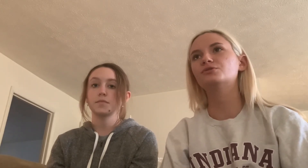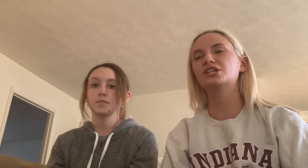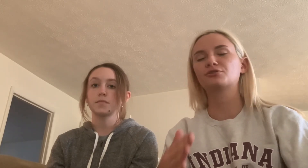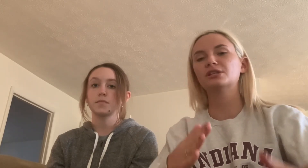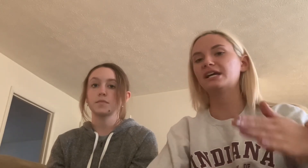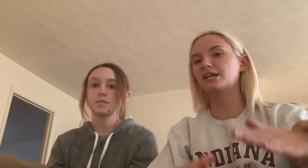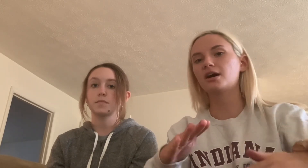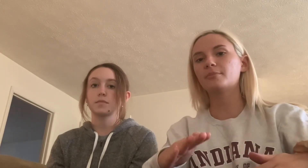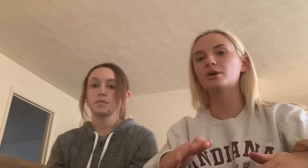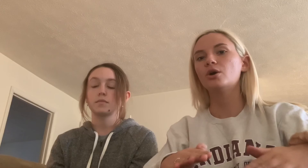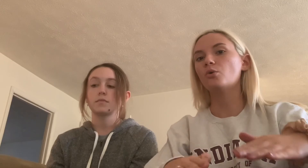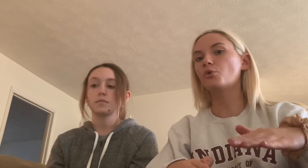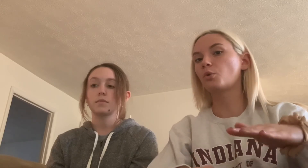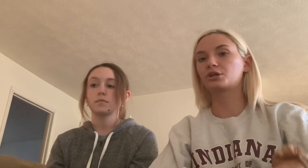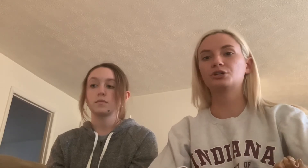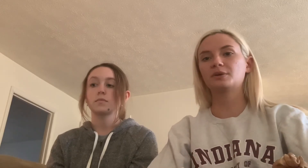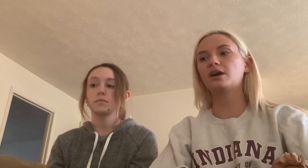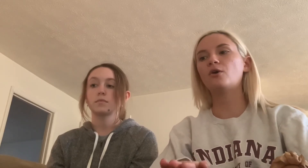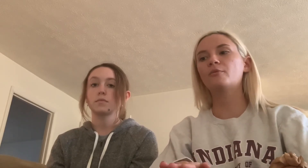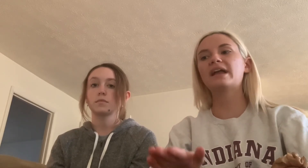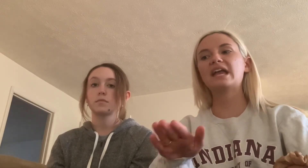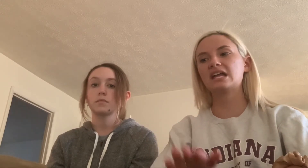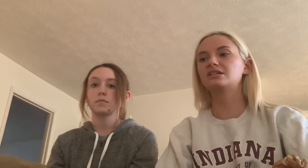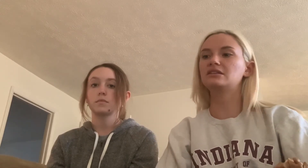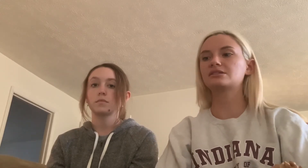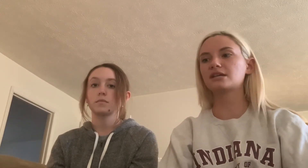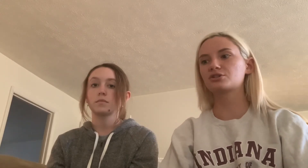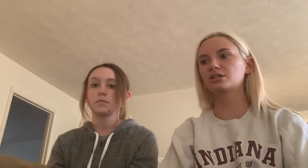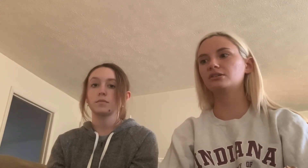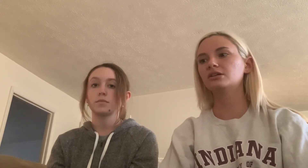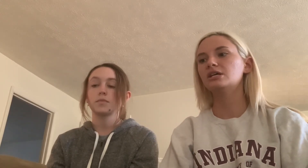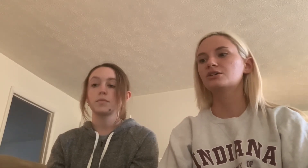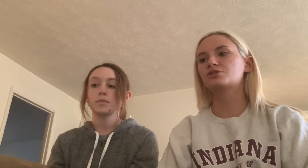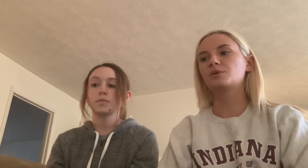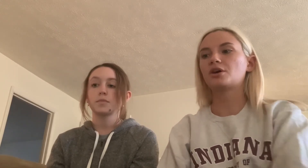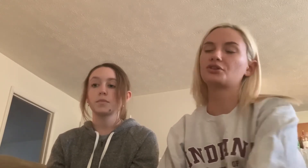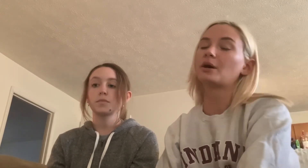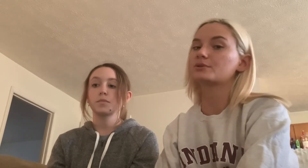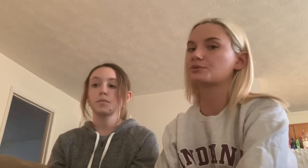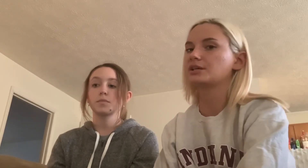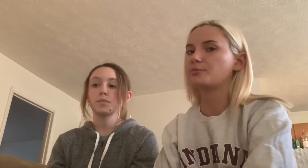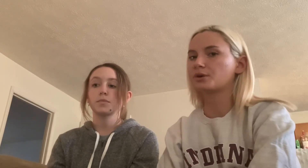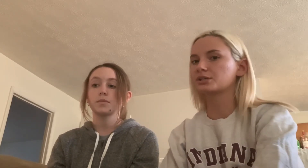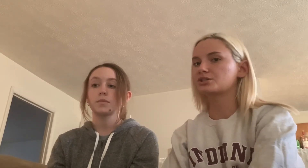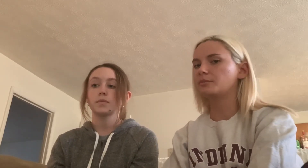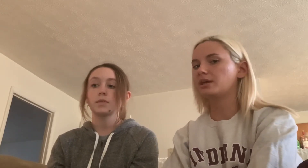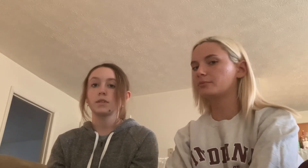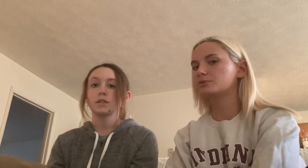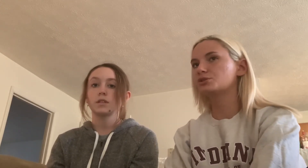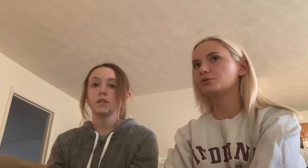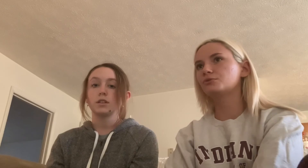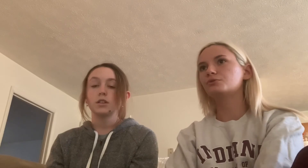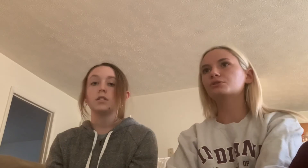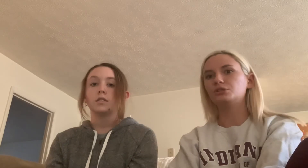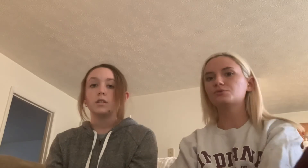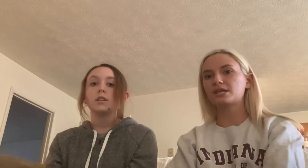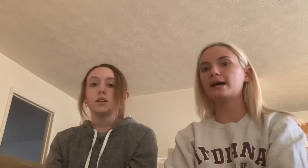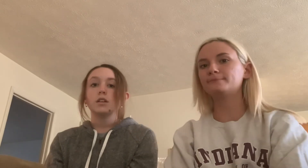you're lining up the work you're doing at home and in the session. So we thought that that was really important to be able to use that.